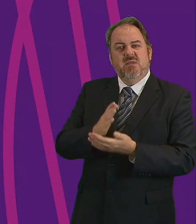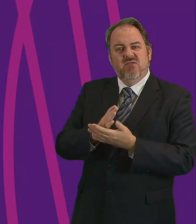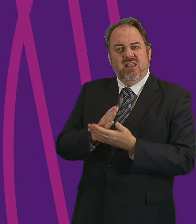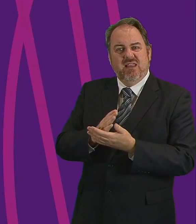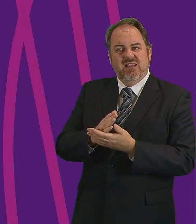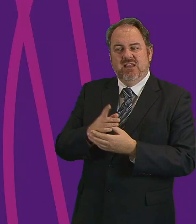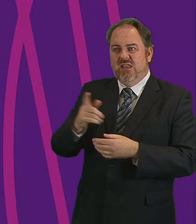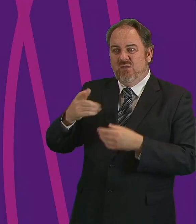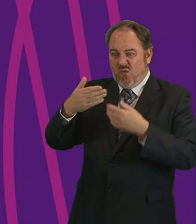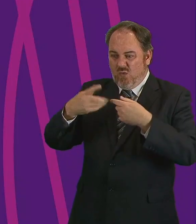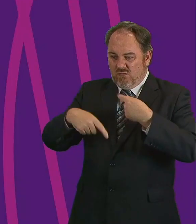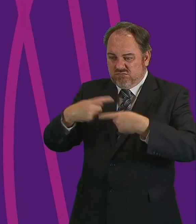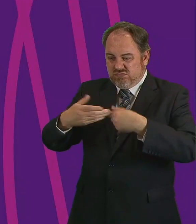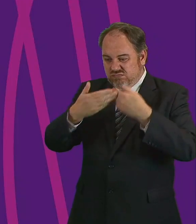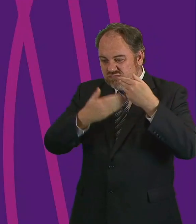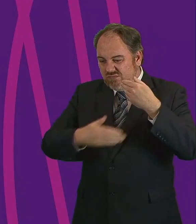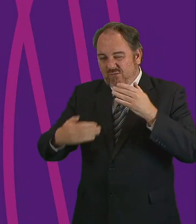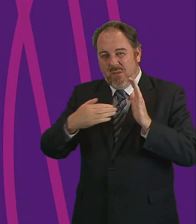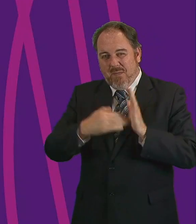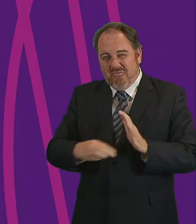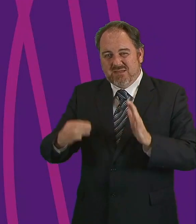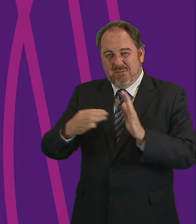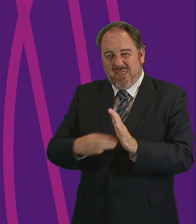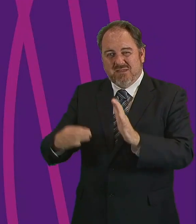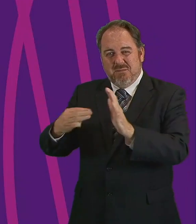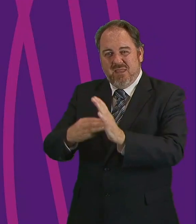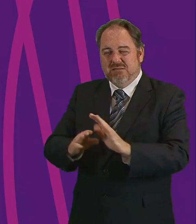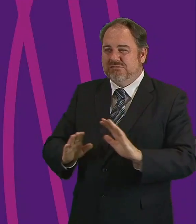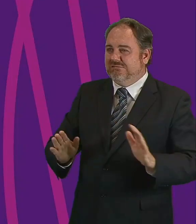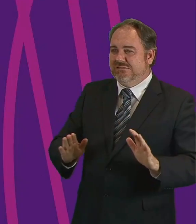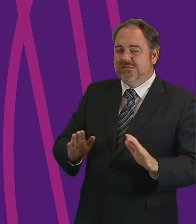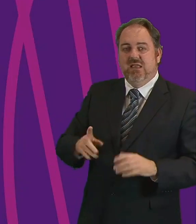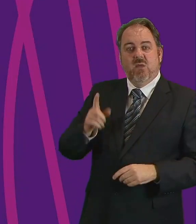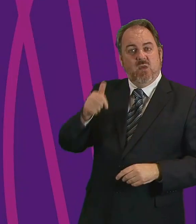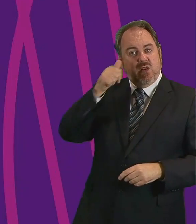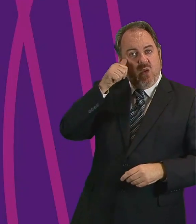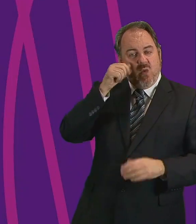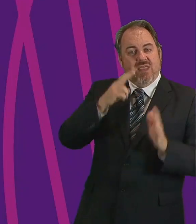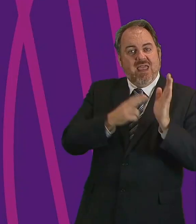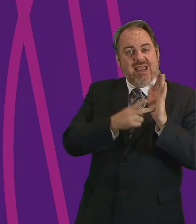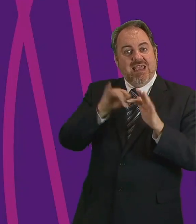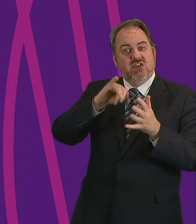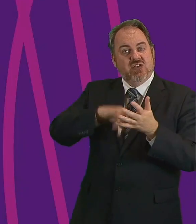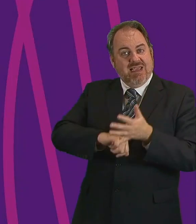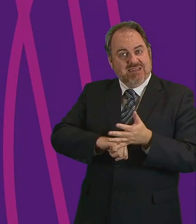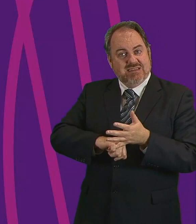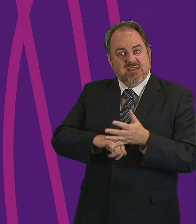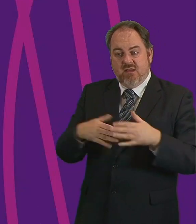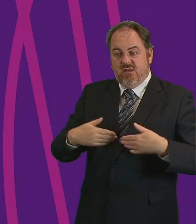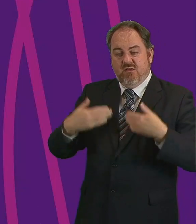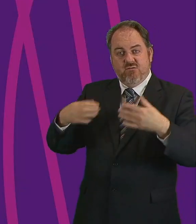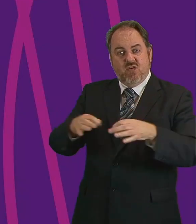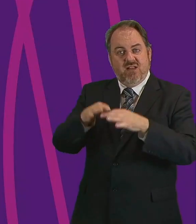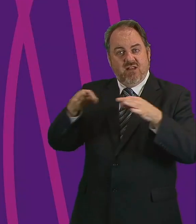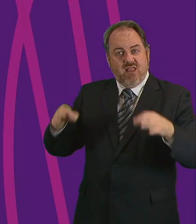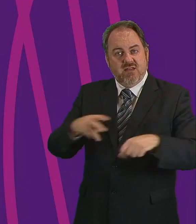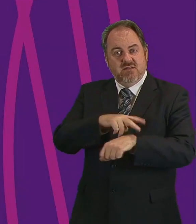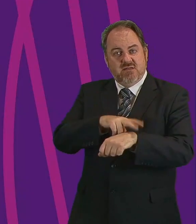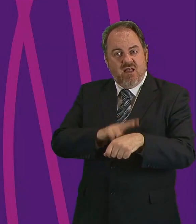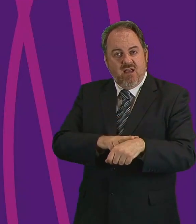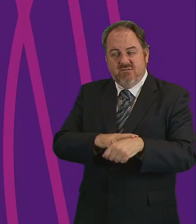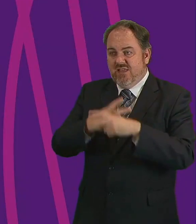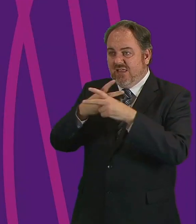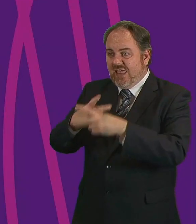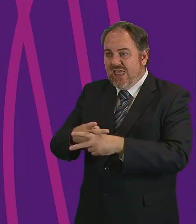to go on long term. We did protect the capacity of our NHS, and frontline workers in the care sector and the food supply